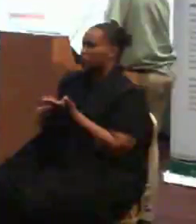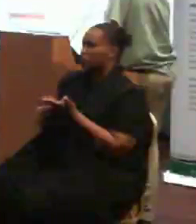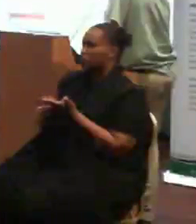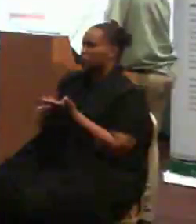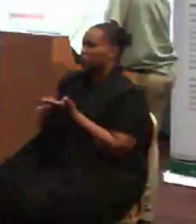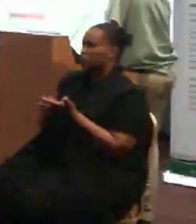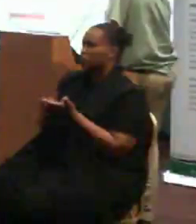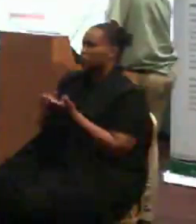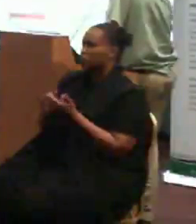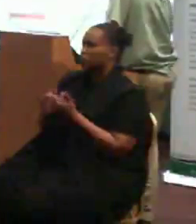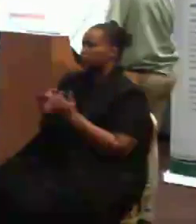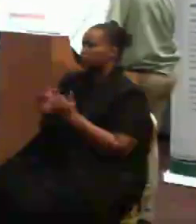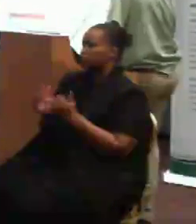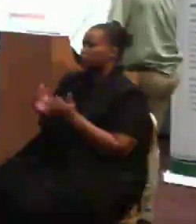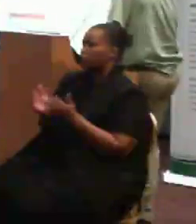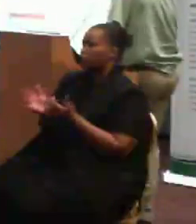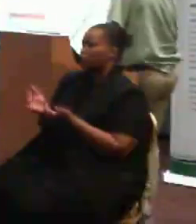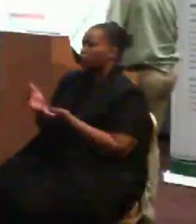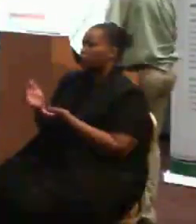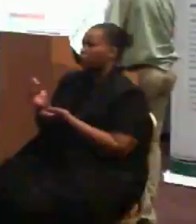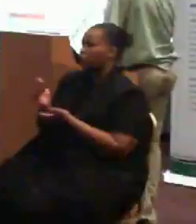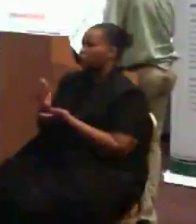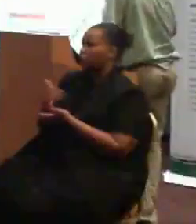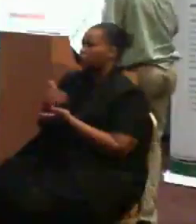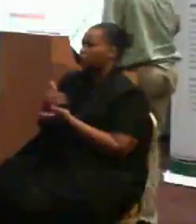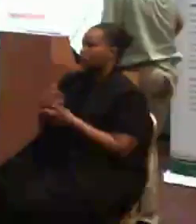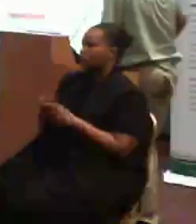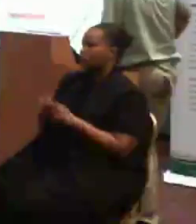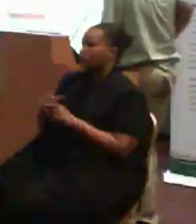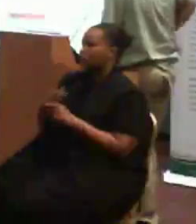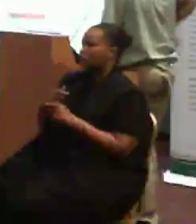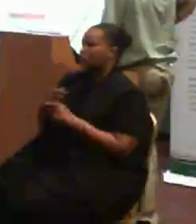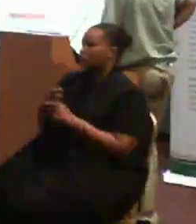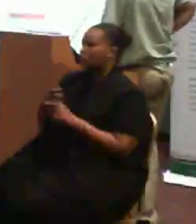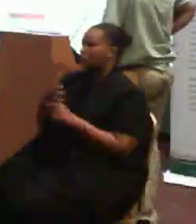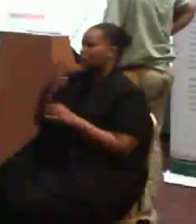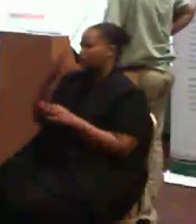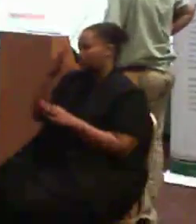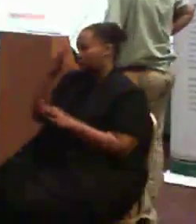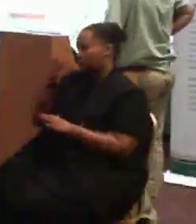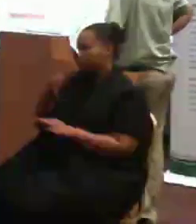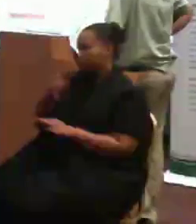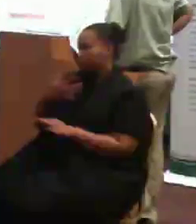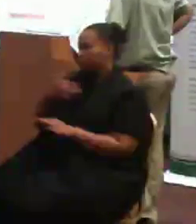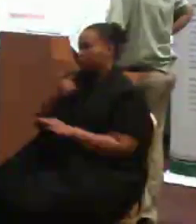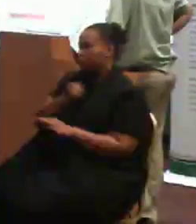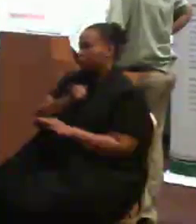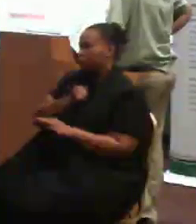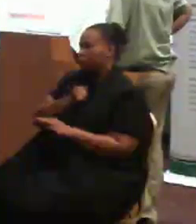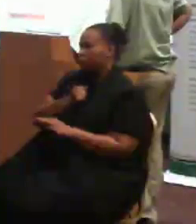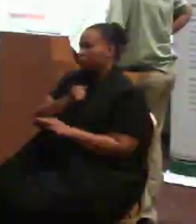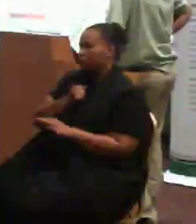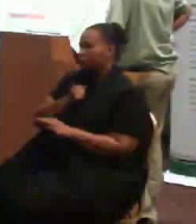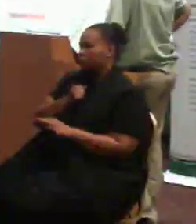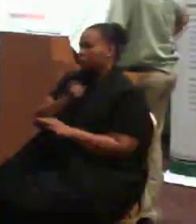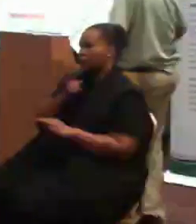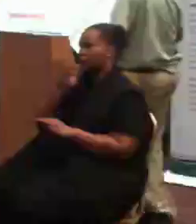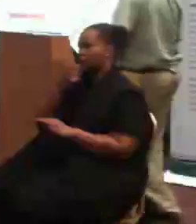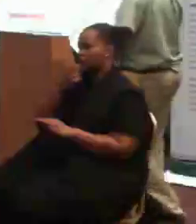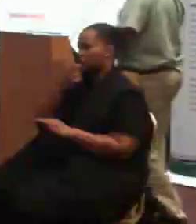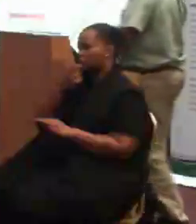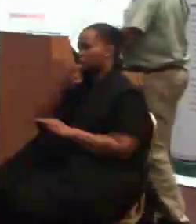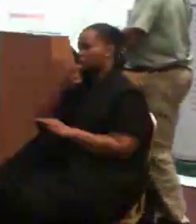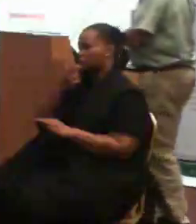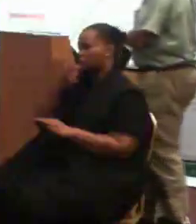it gets baked into the base. But in terms of our decision, it's not quite. But we can make that reason